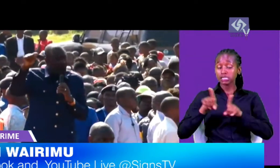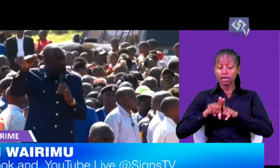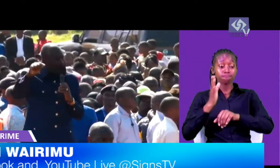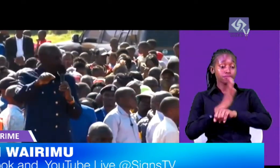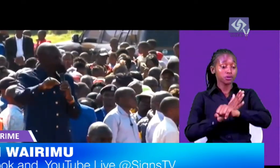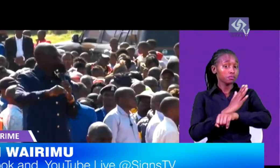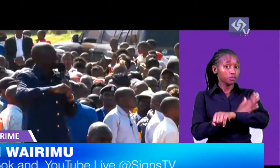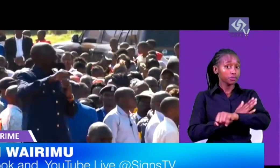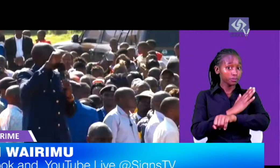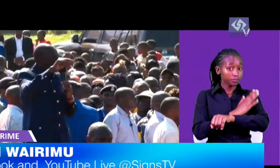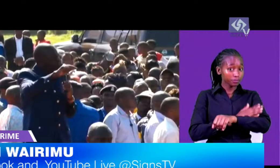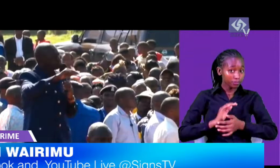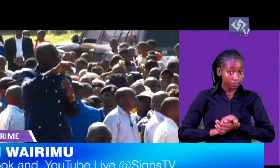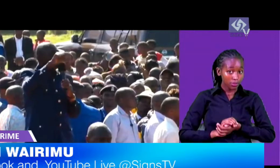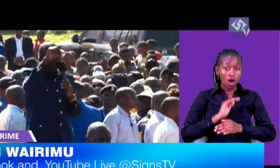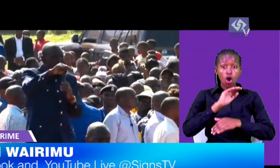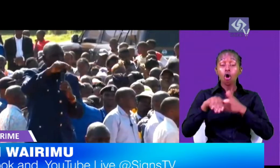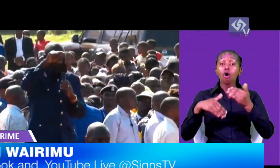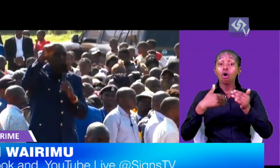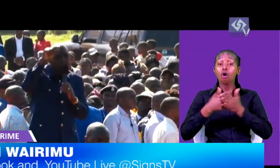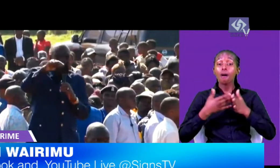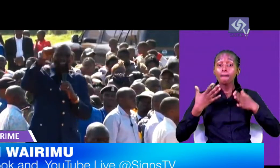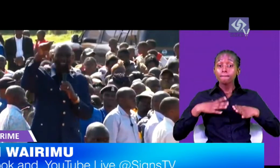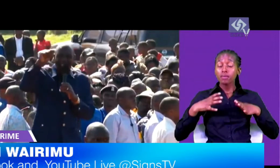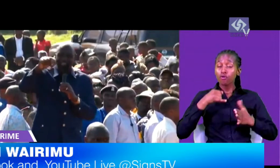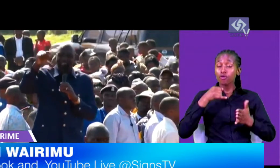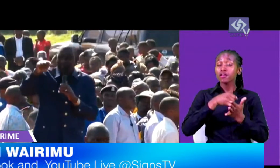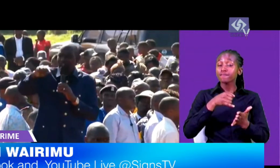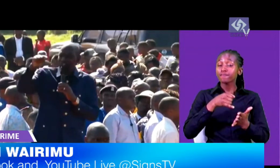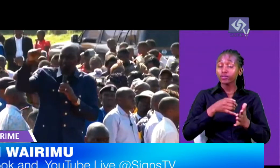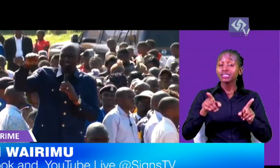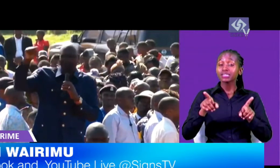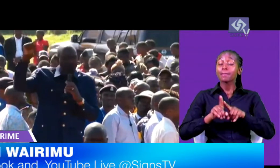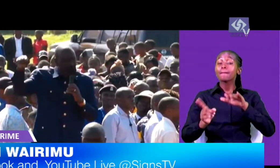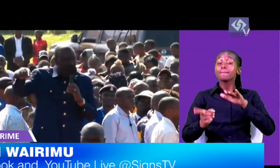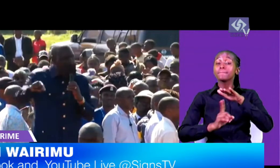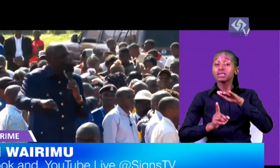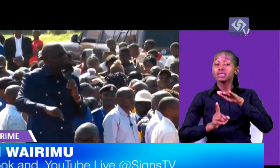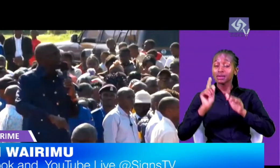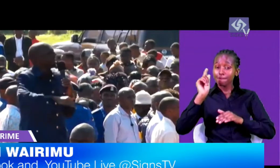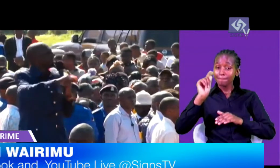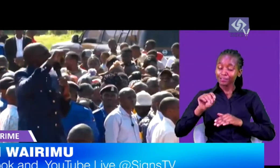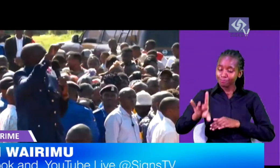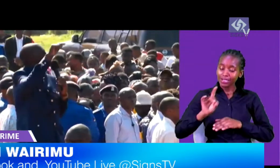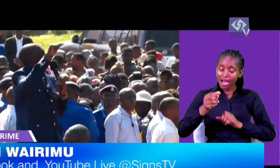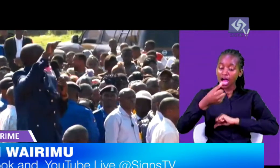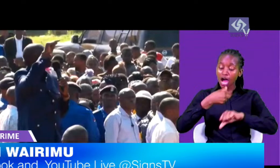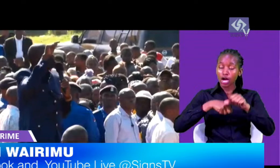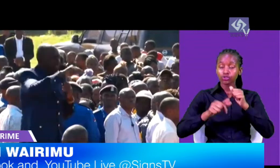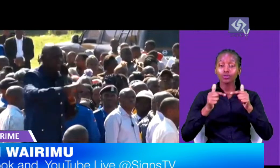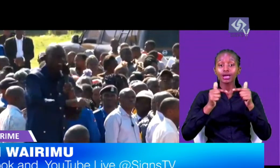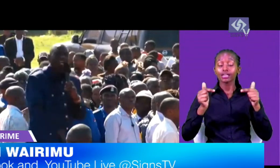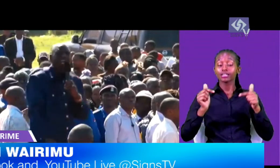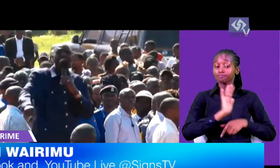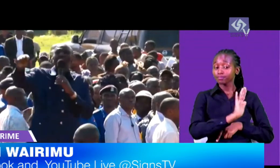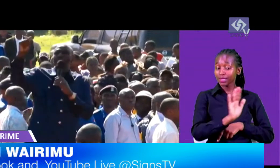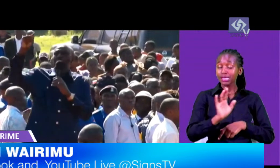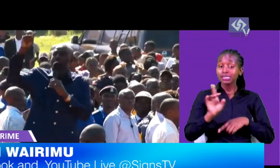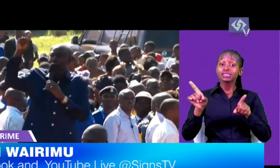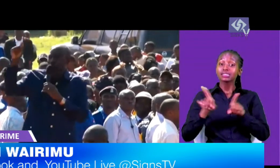this, the ministry must immediately take action against them, and they must be dismissed and they must be